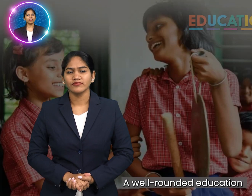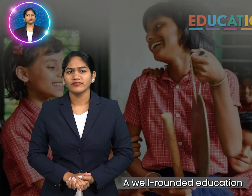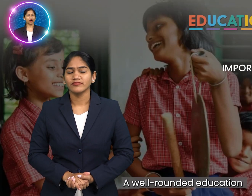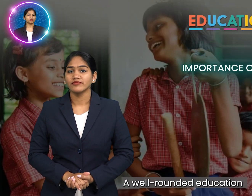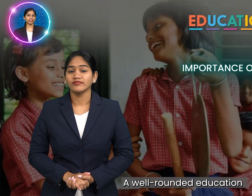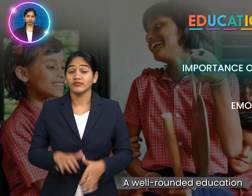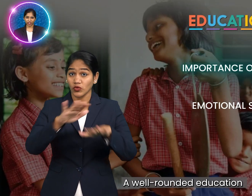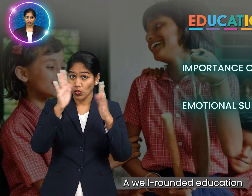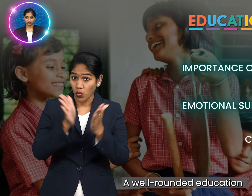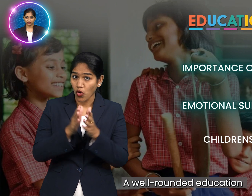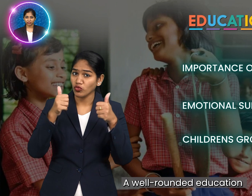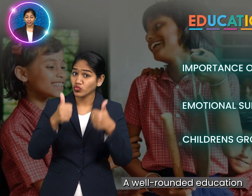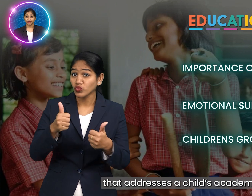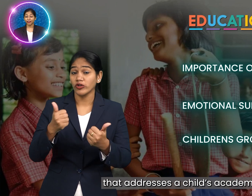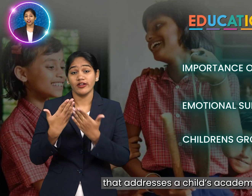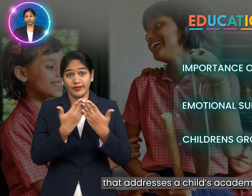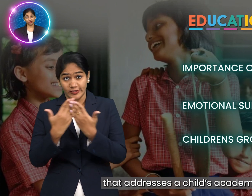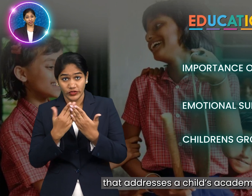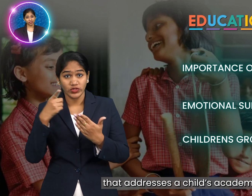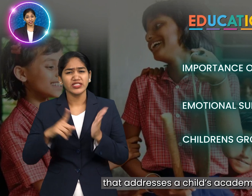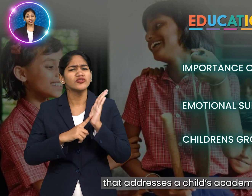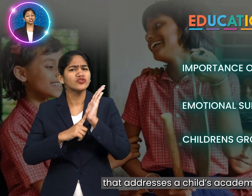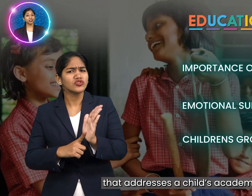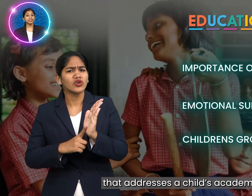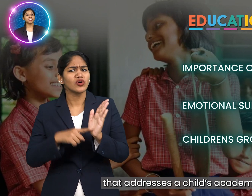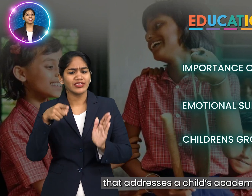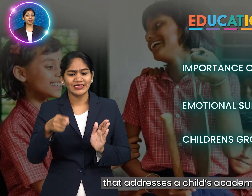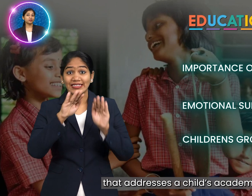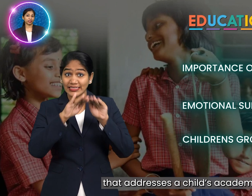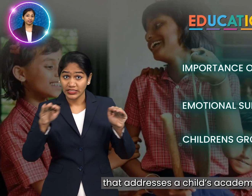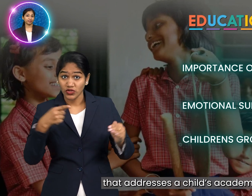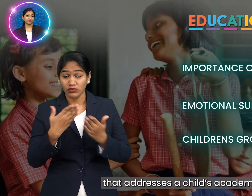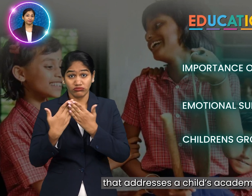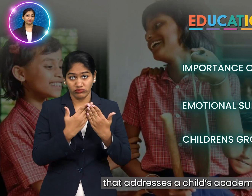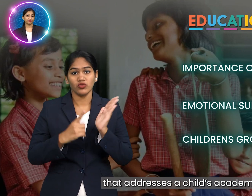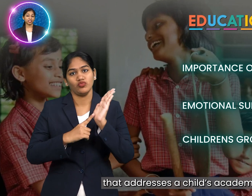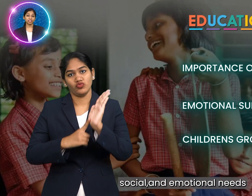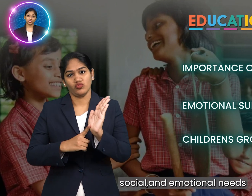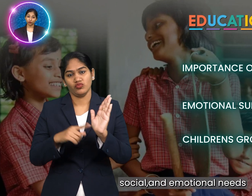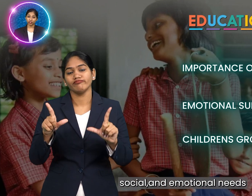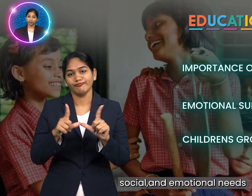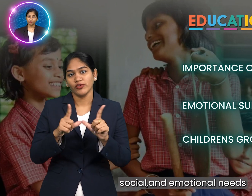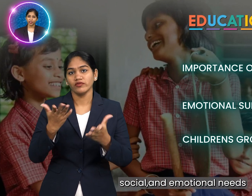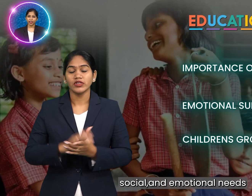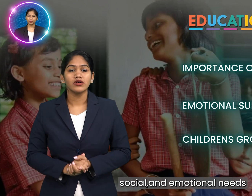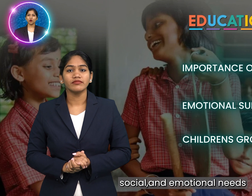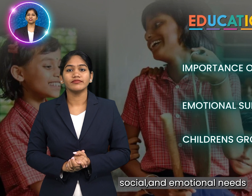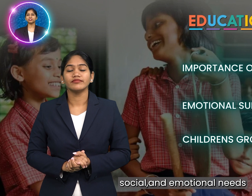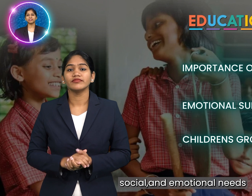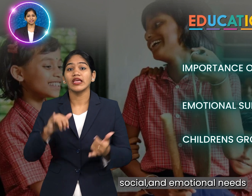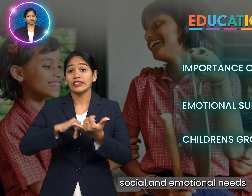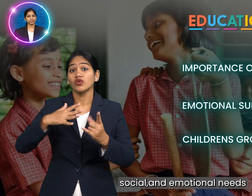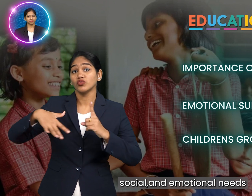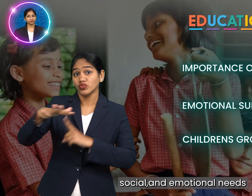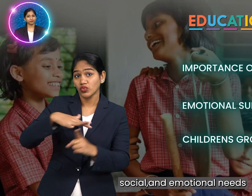a well-rounded education that addresses a child's academic, social and